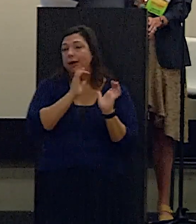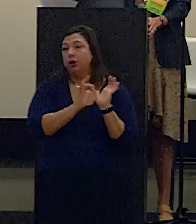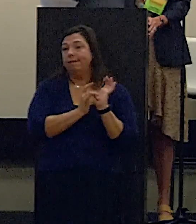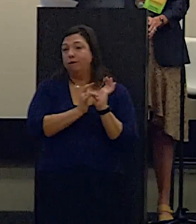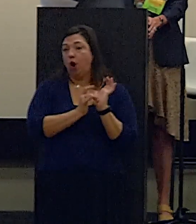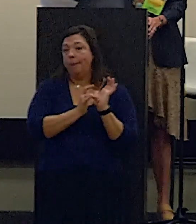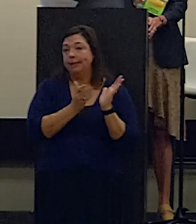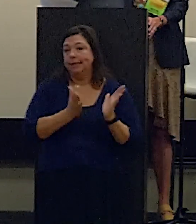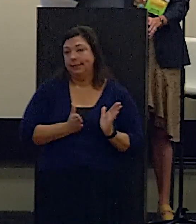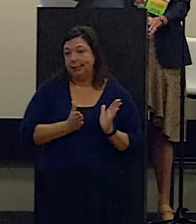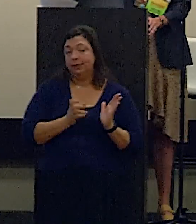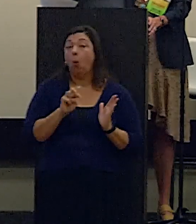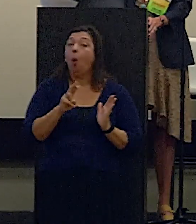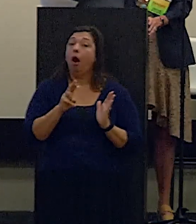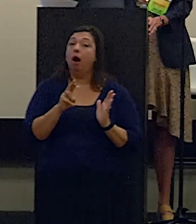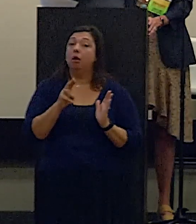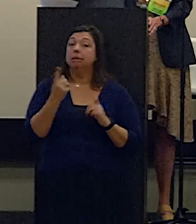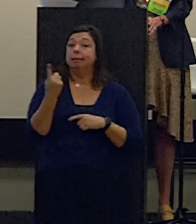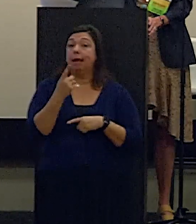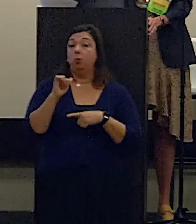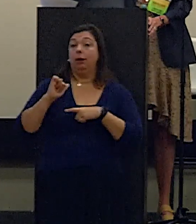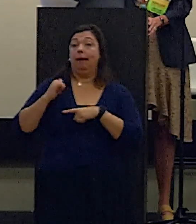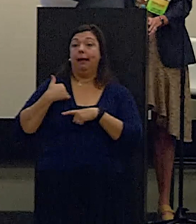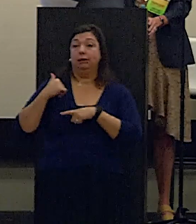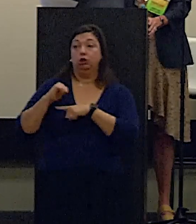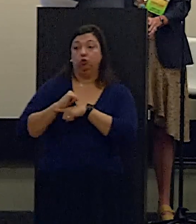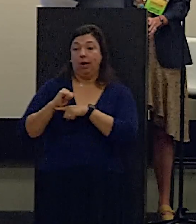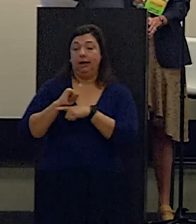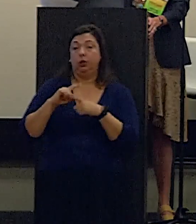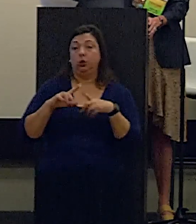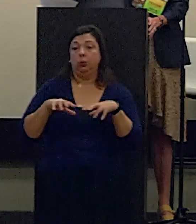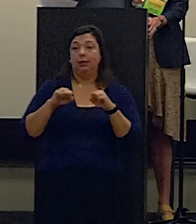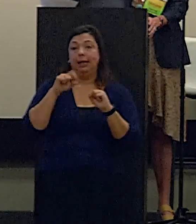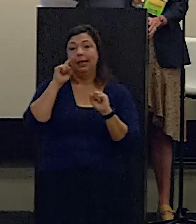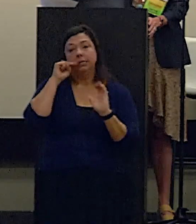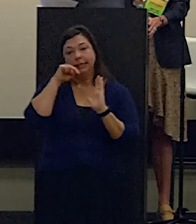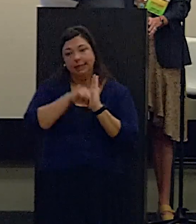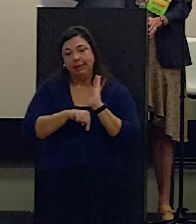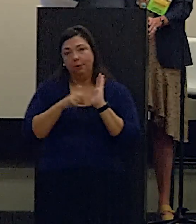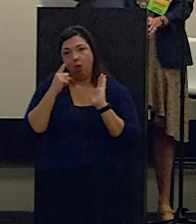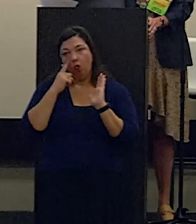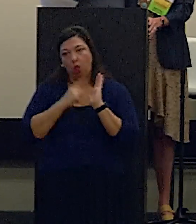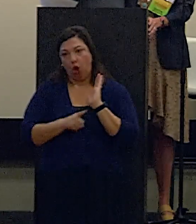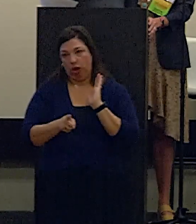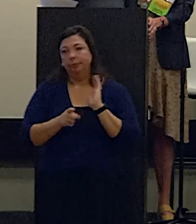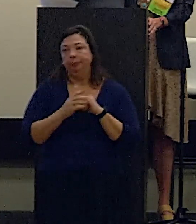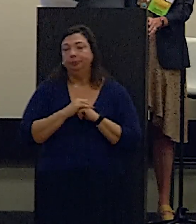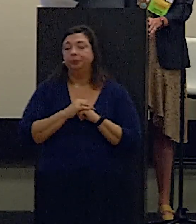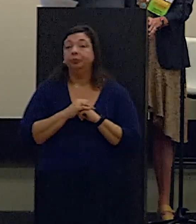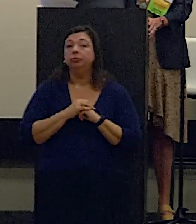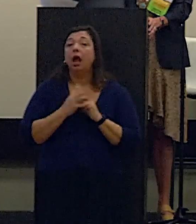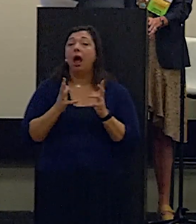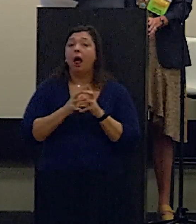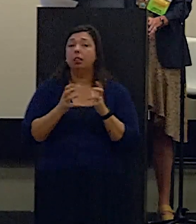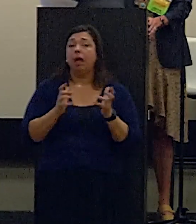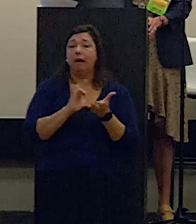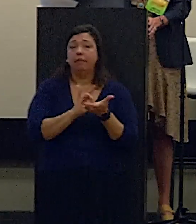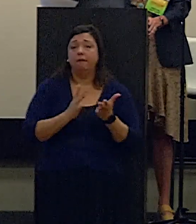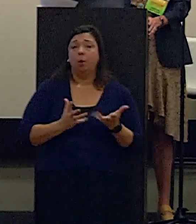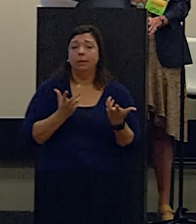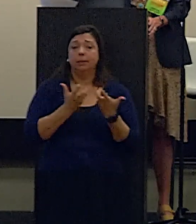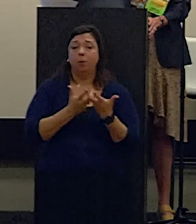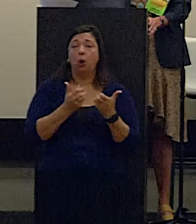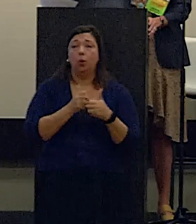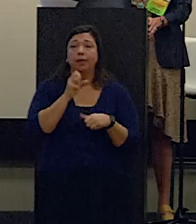pharmacist or someone who has the training in this to take that deeper look. A lot of these pharmacists partner